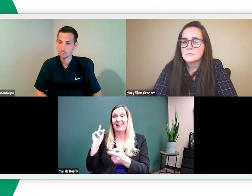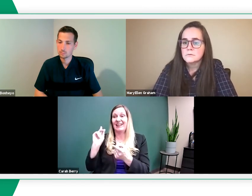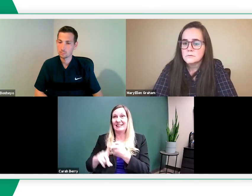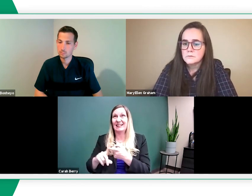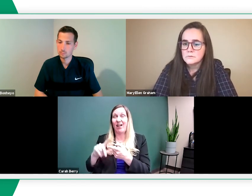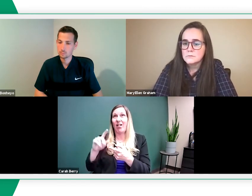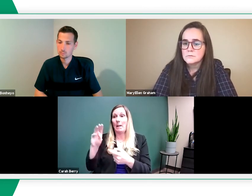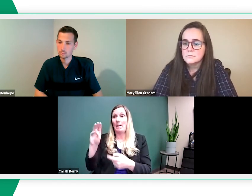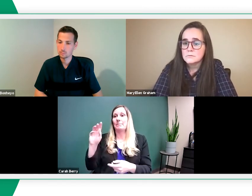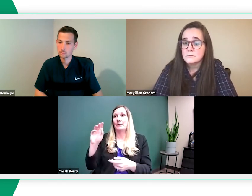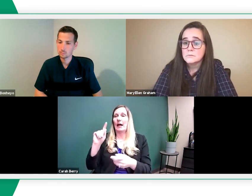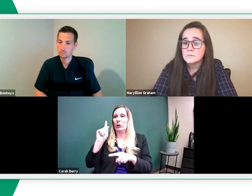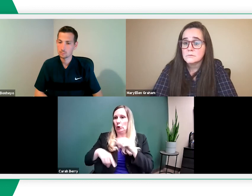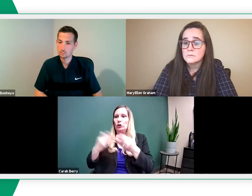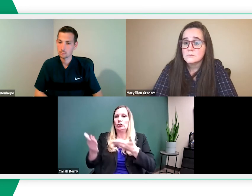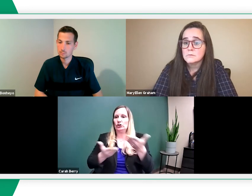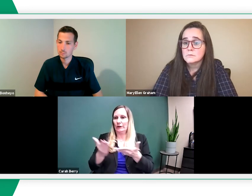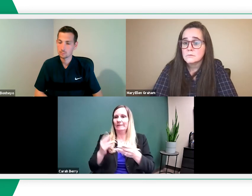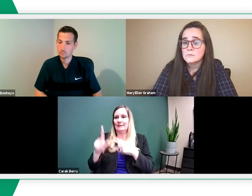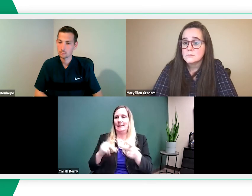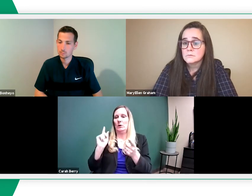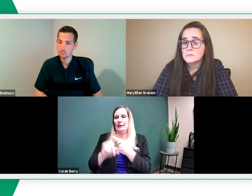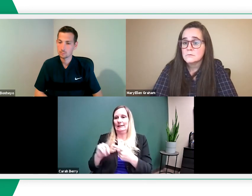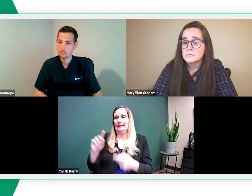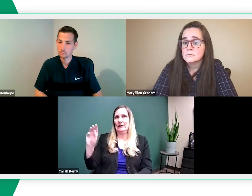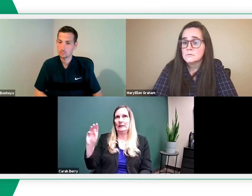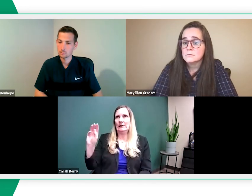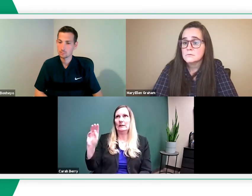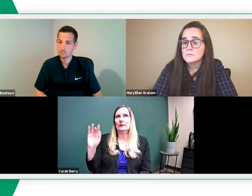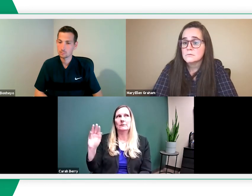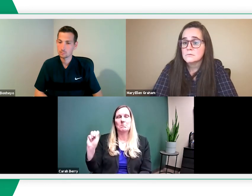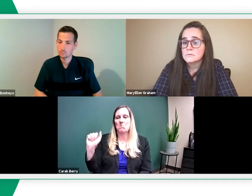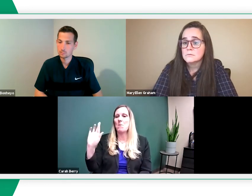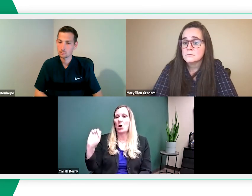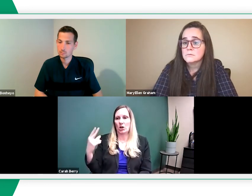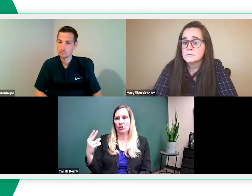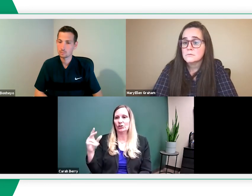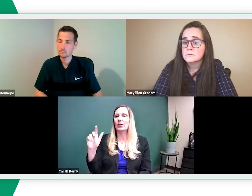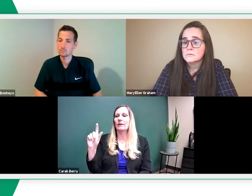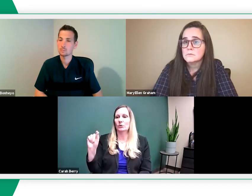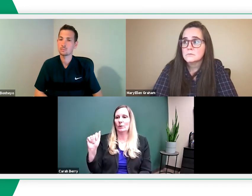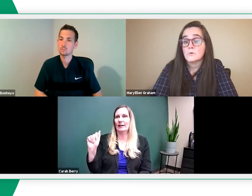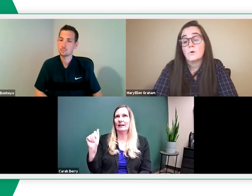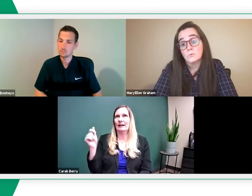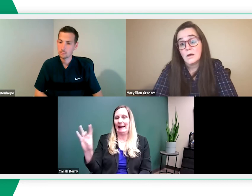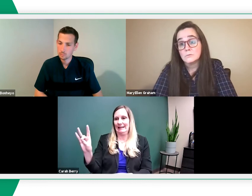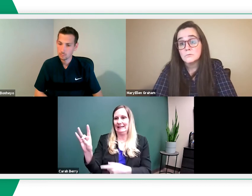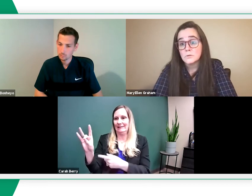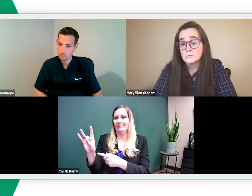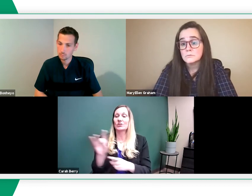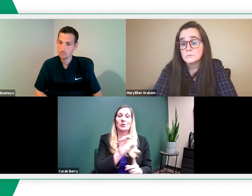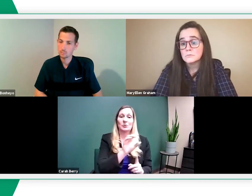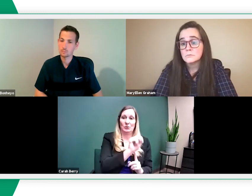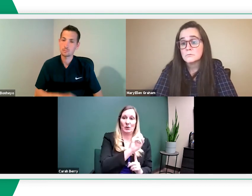until September, I started studying. And then I couldn't serve the people until March